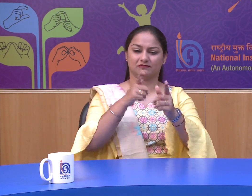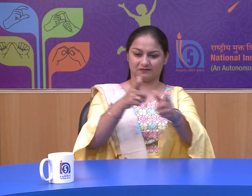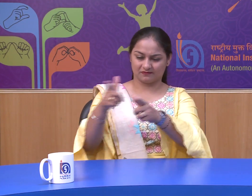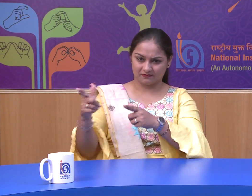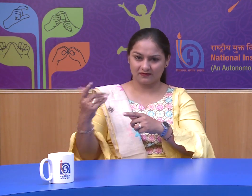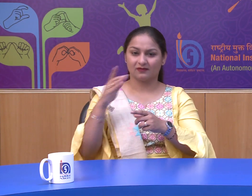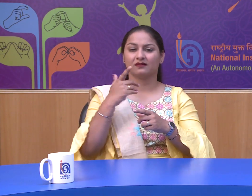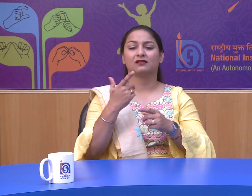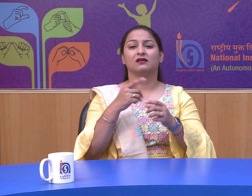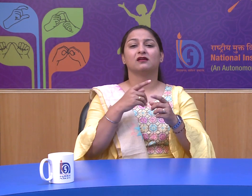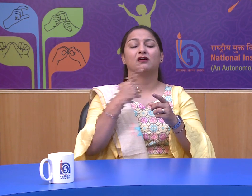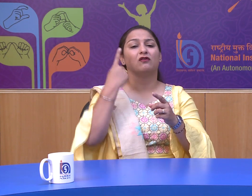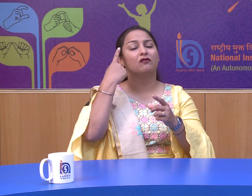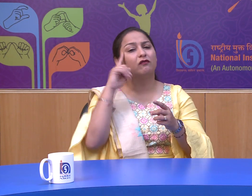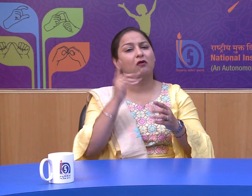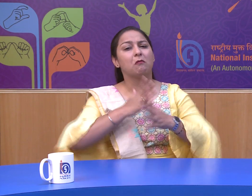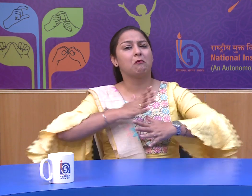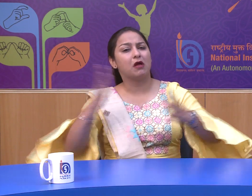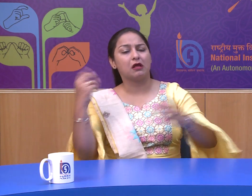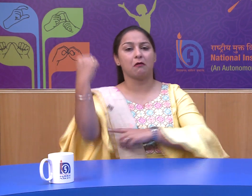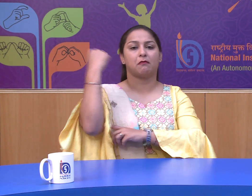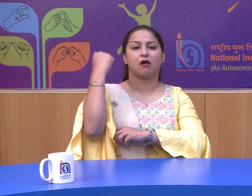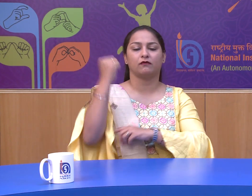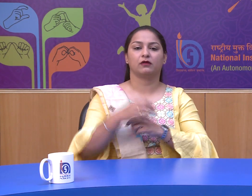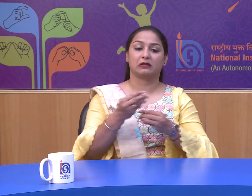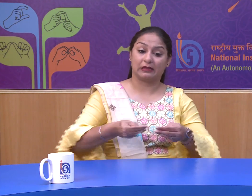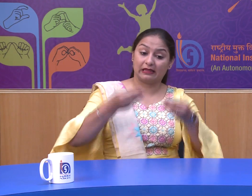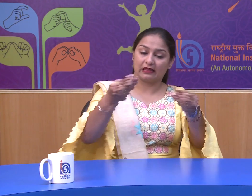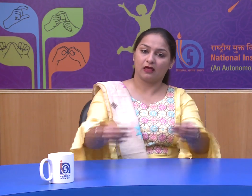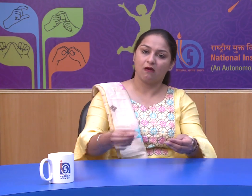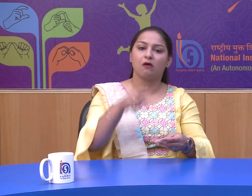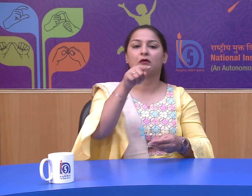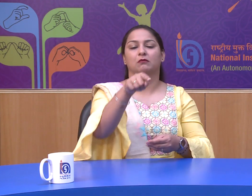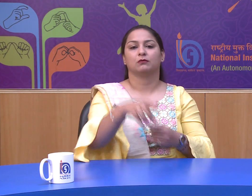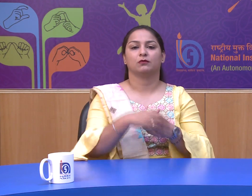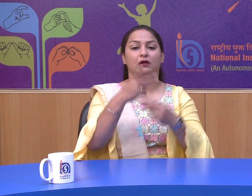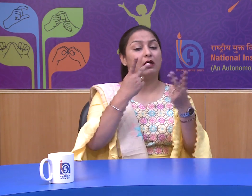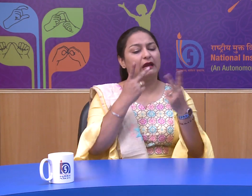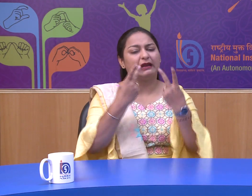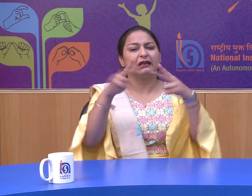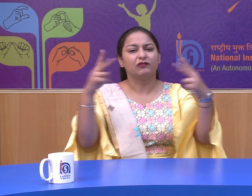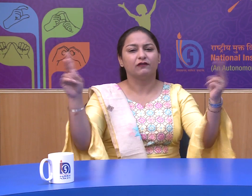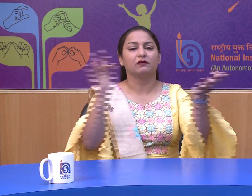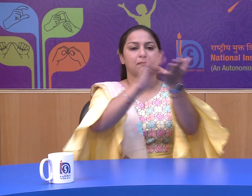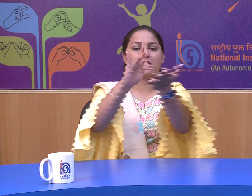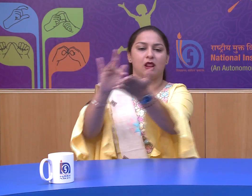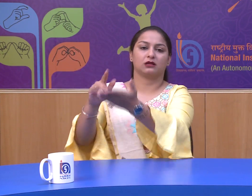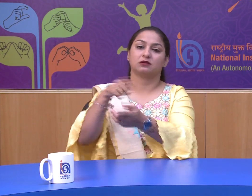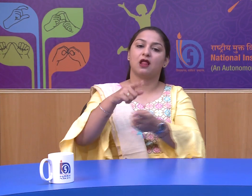the measure of power, gives him a different place in history.